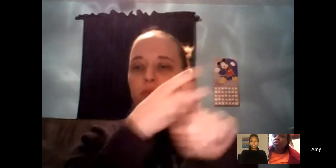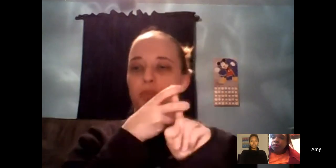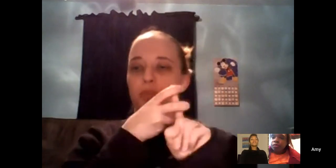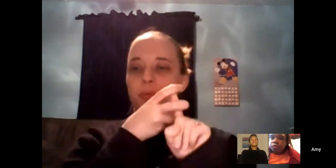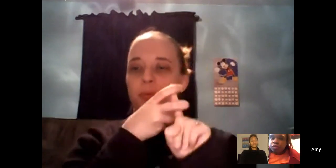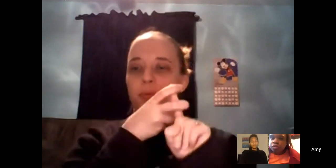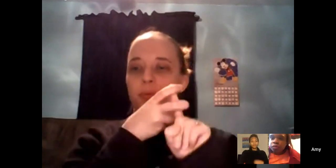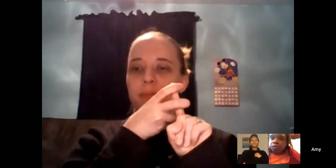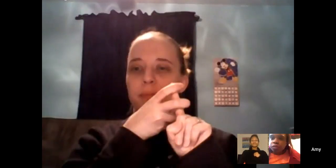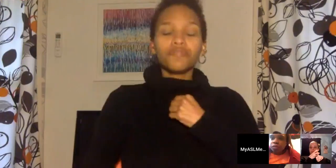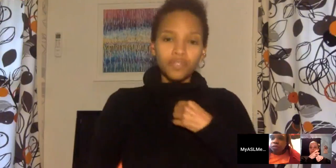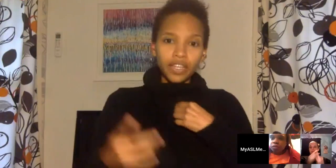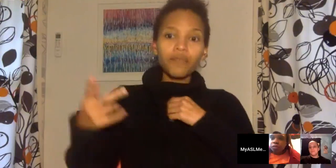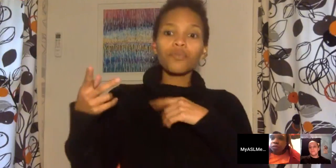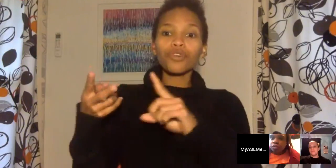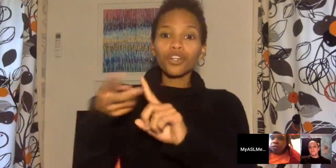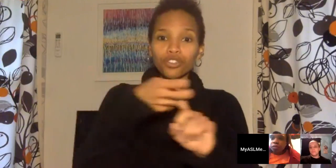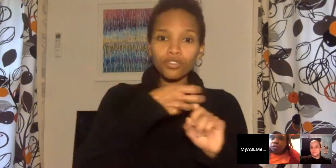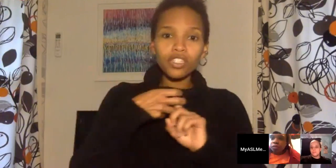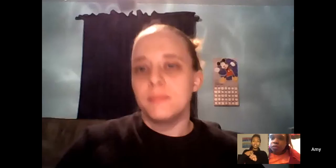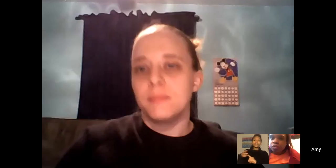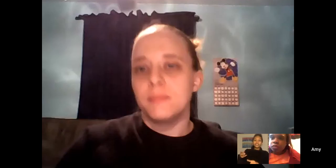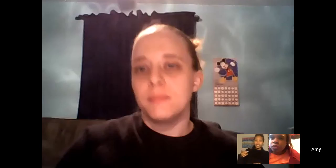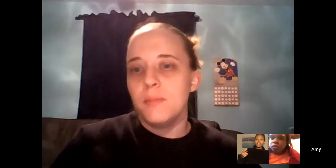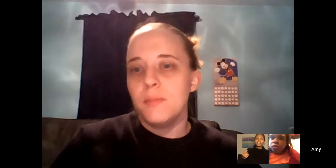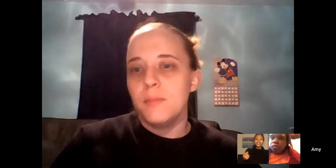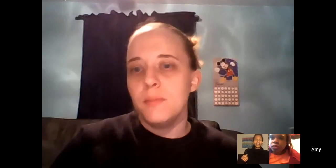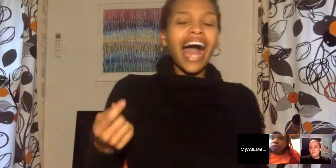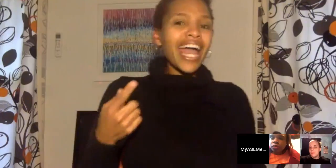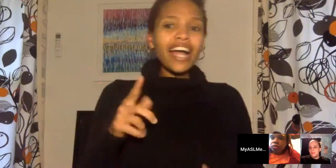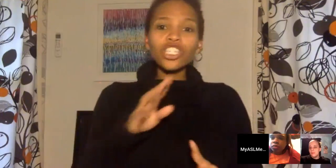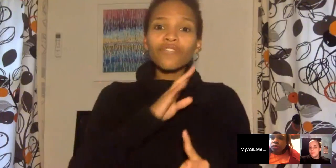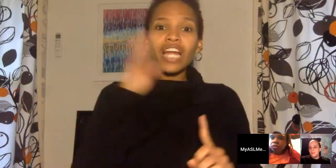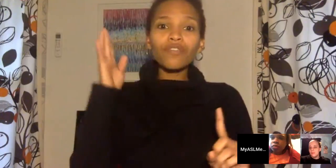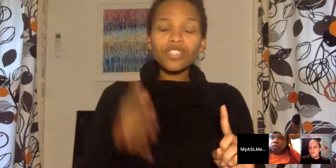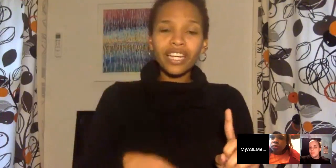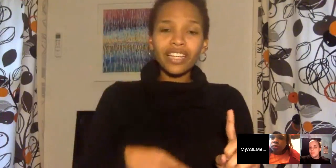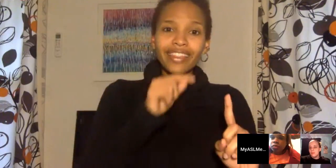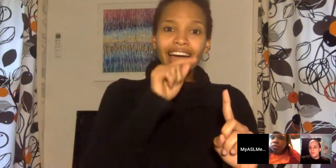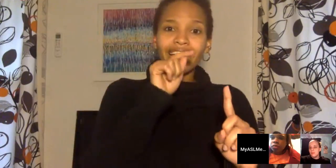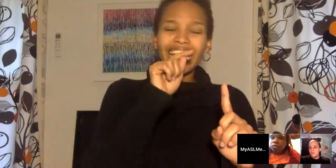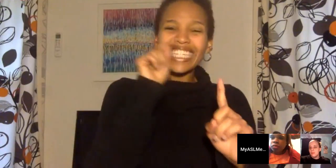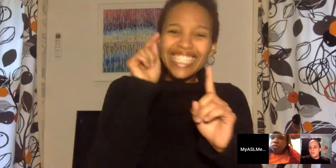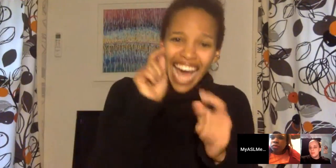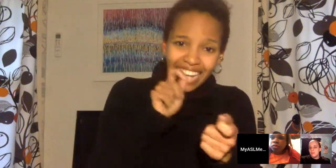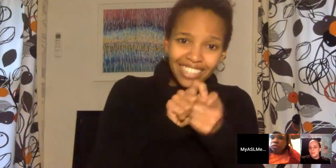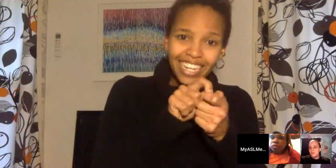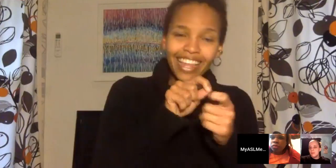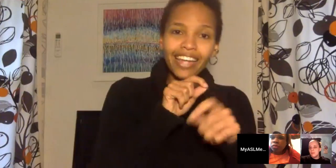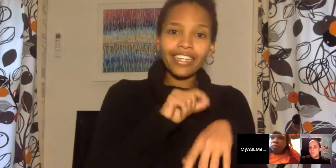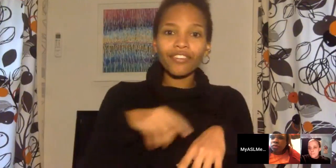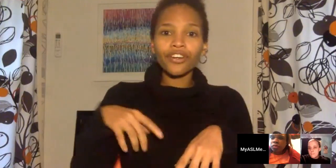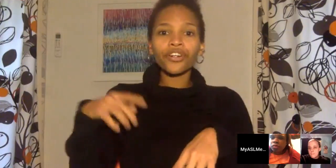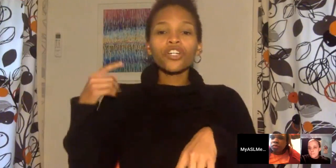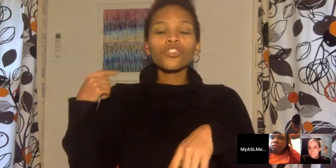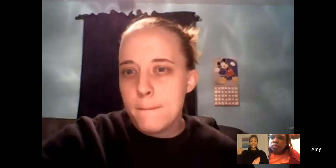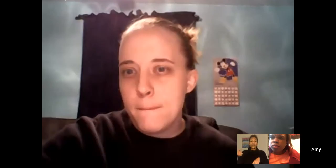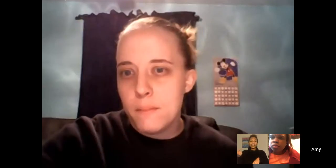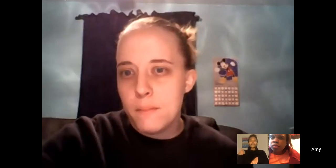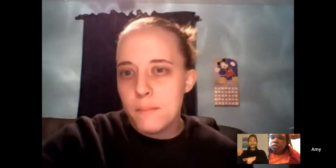Recruit. Yep, recruit. Yeah, I actually have never seen it like that, exactly like that either. So